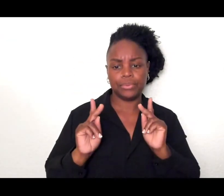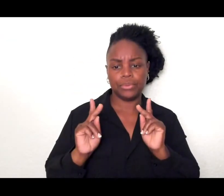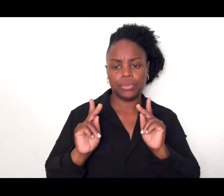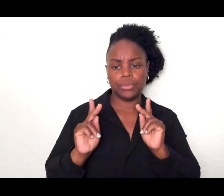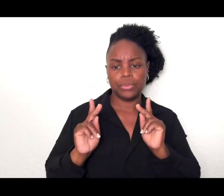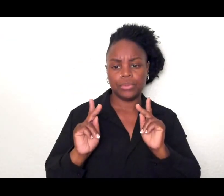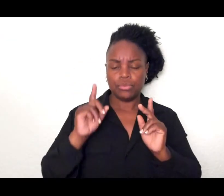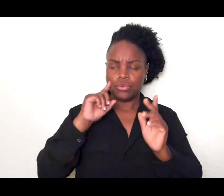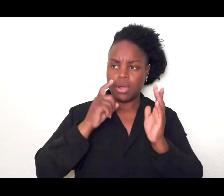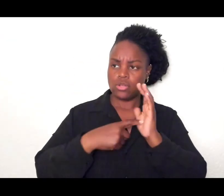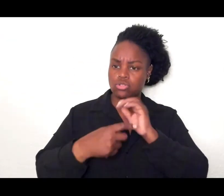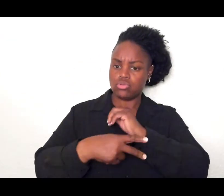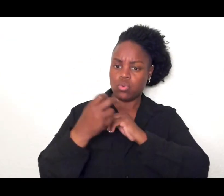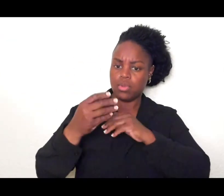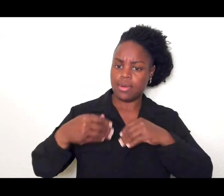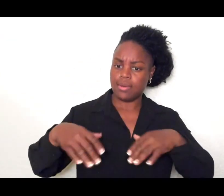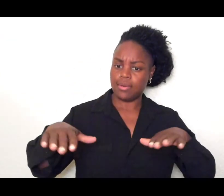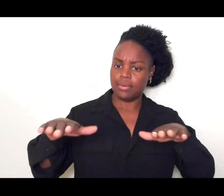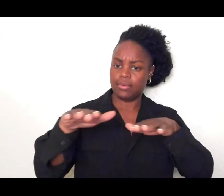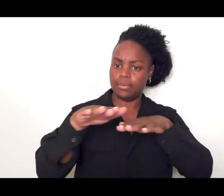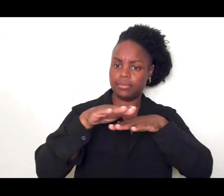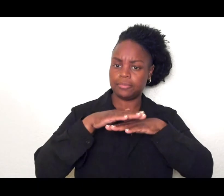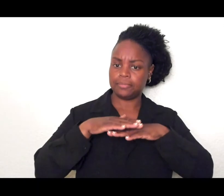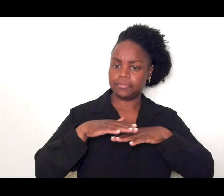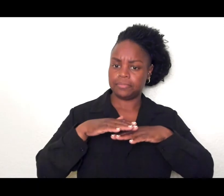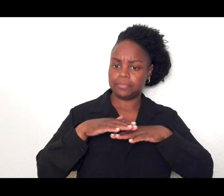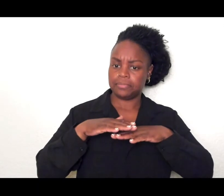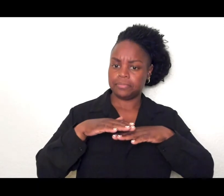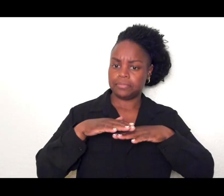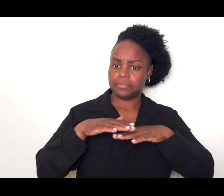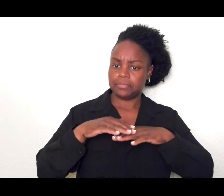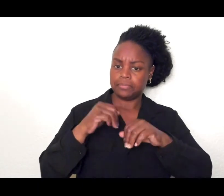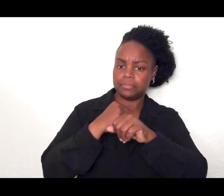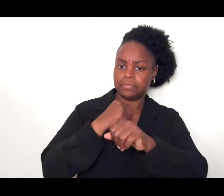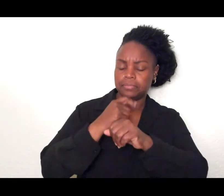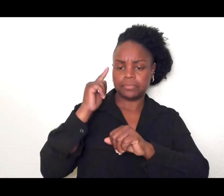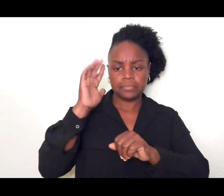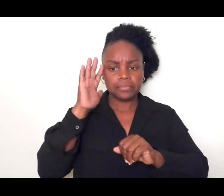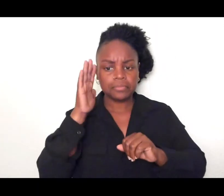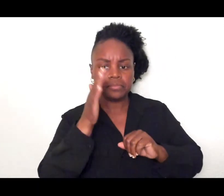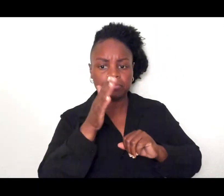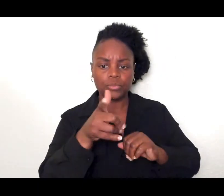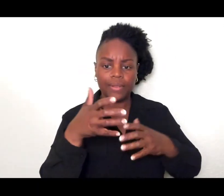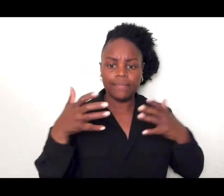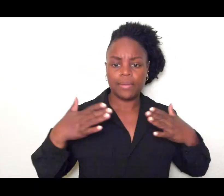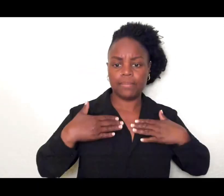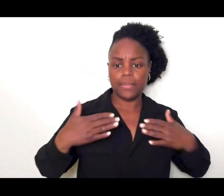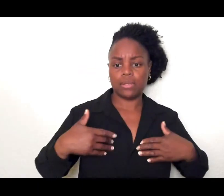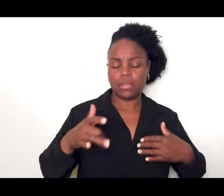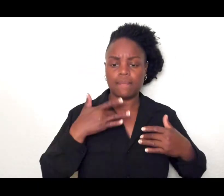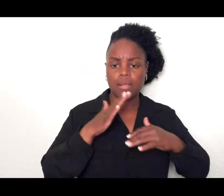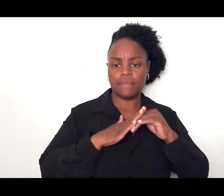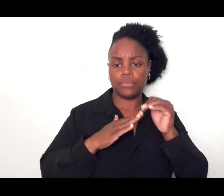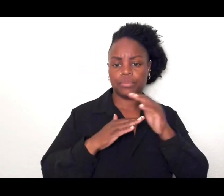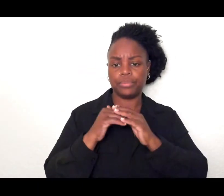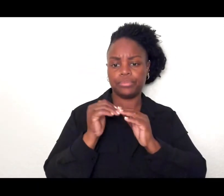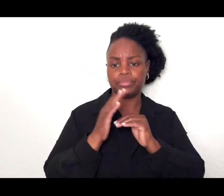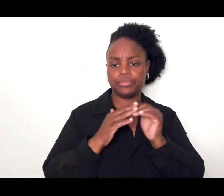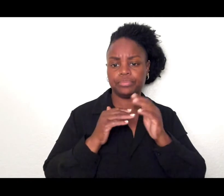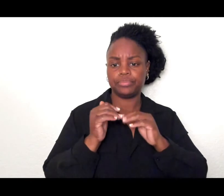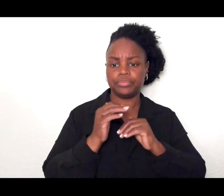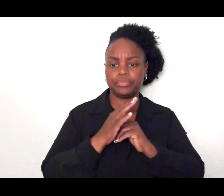this kind of work and I'm over here. I have no idea what communities need and I'm telling them what they need. I'm telling them to be prepared to